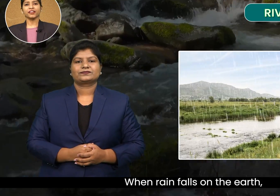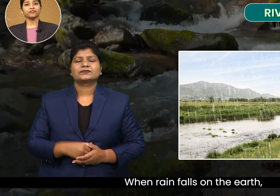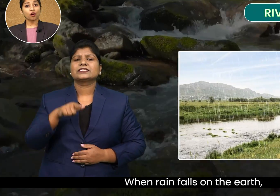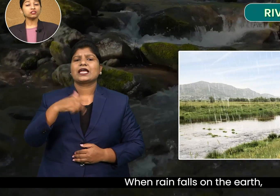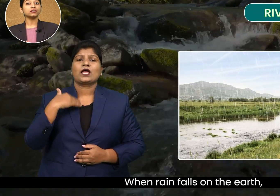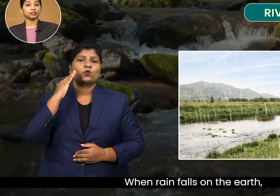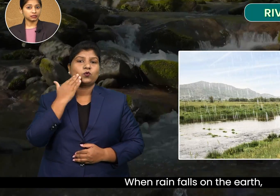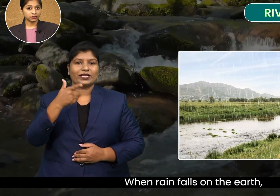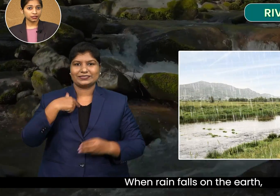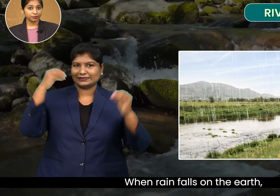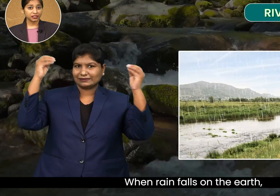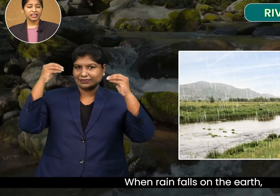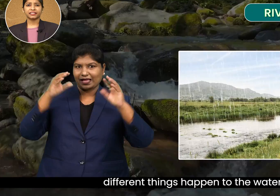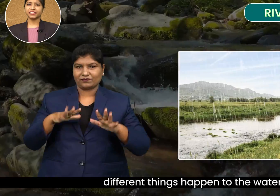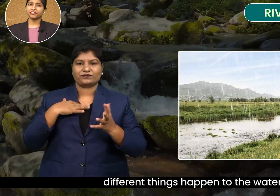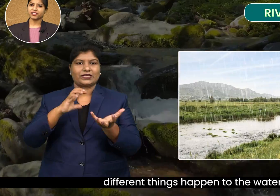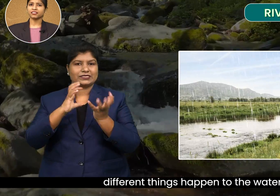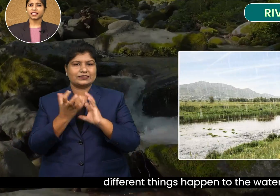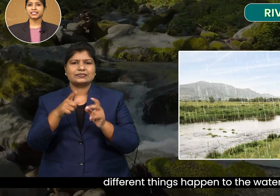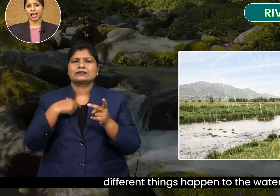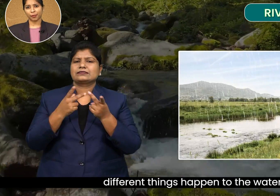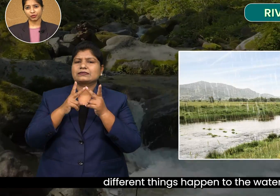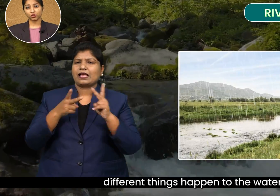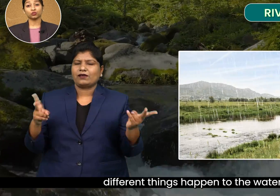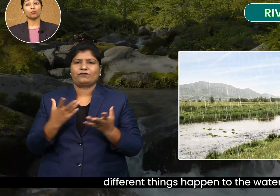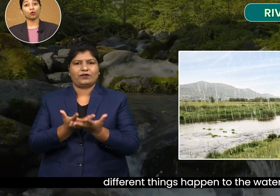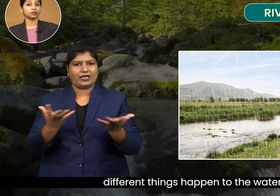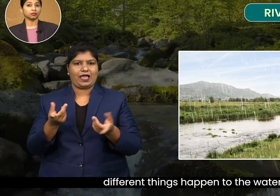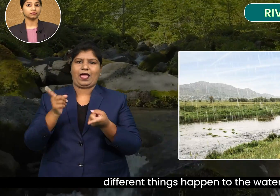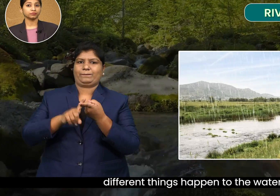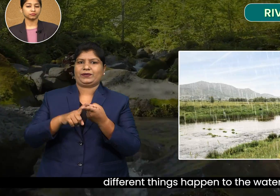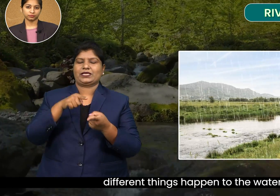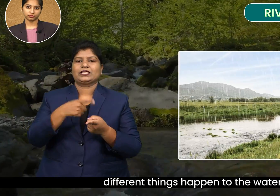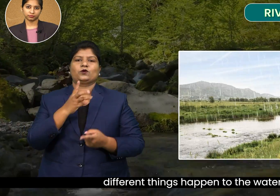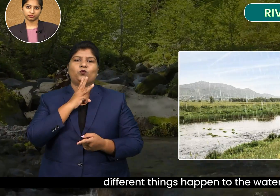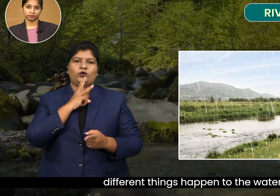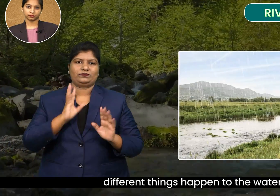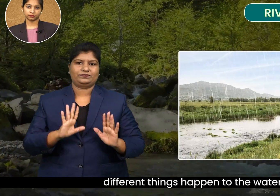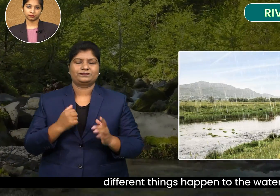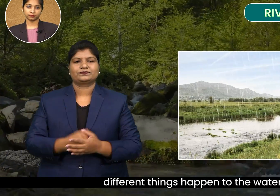When rain falls on the earth, different things happen to the water.